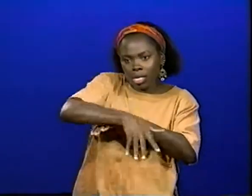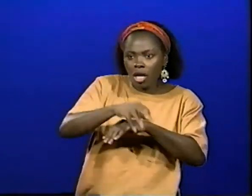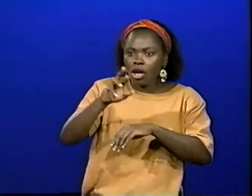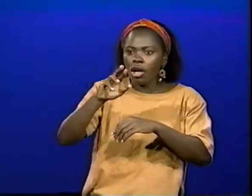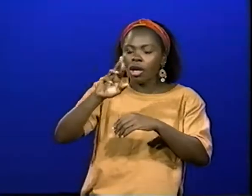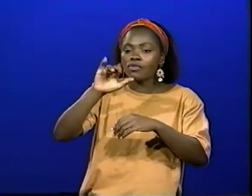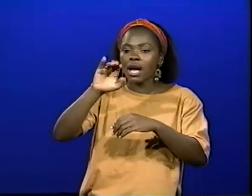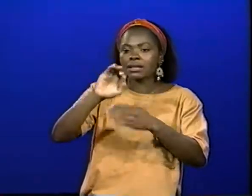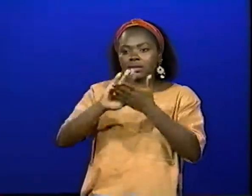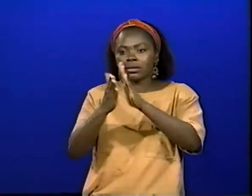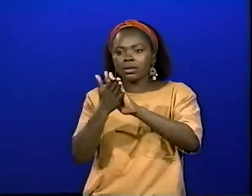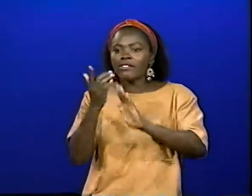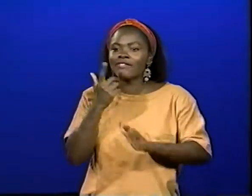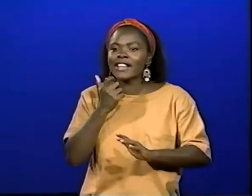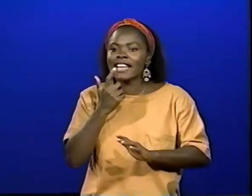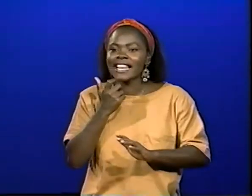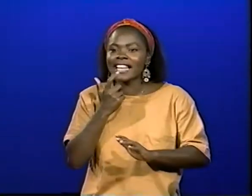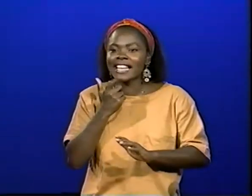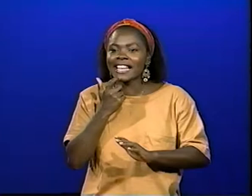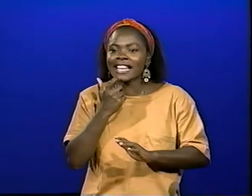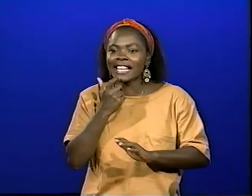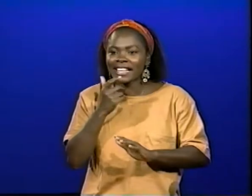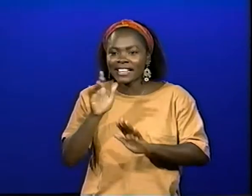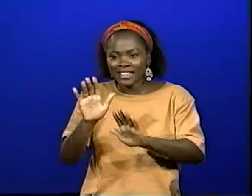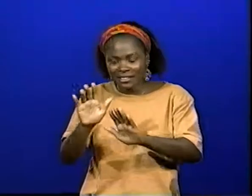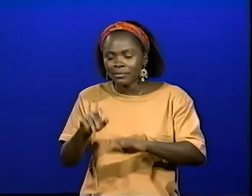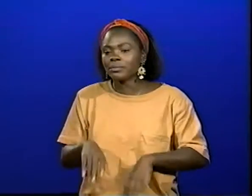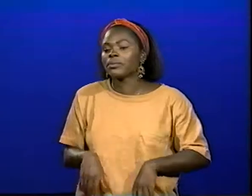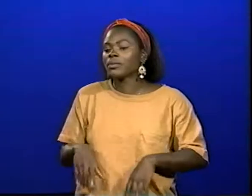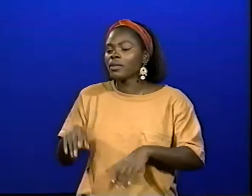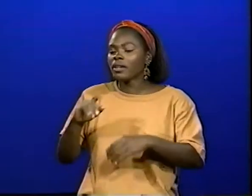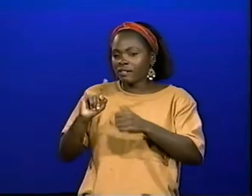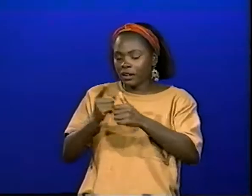Now, you understand that the red color might bleed a little into the rice and turn it red.